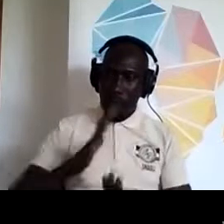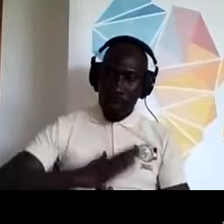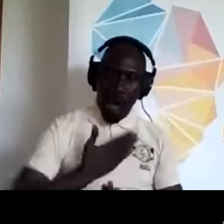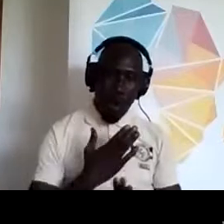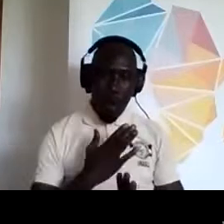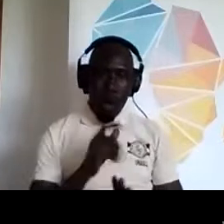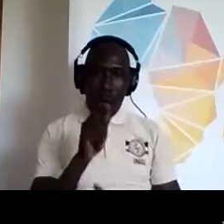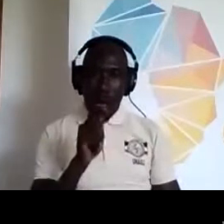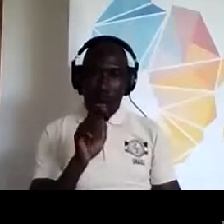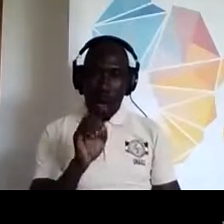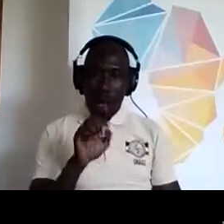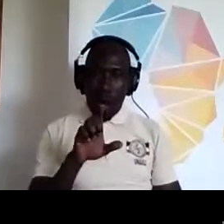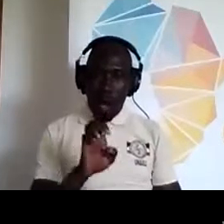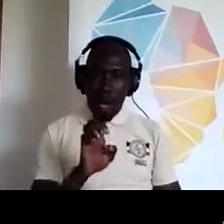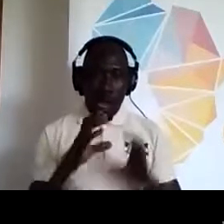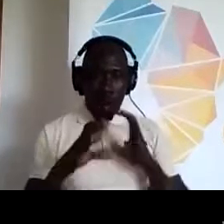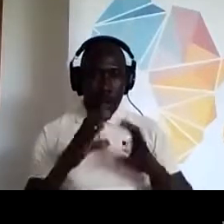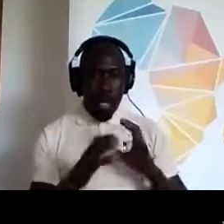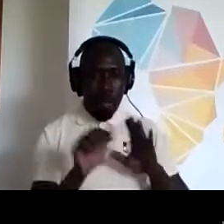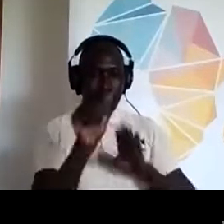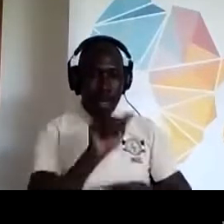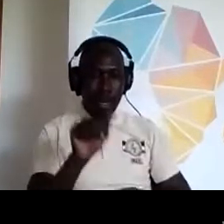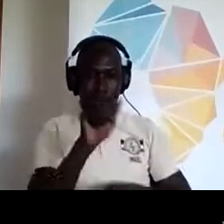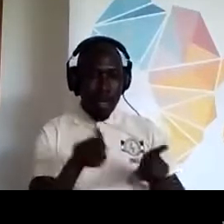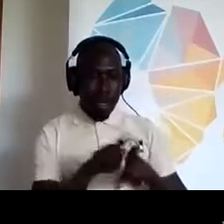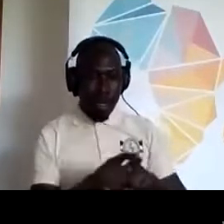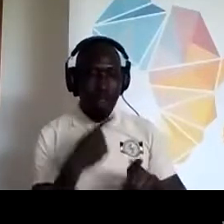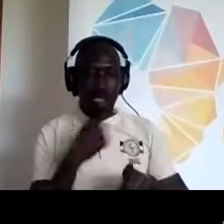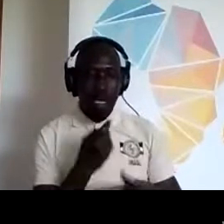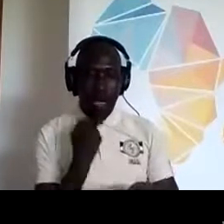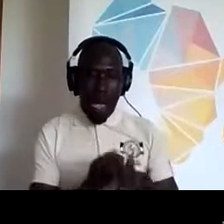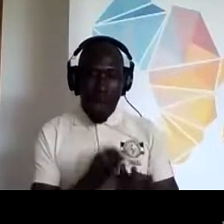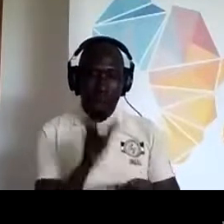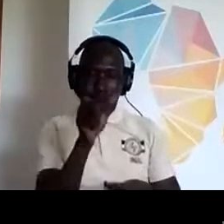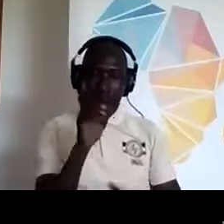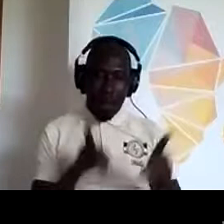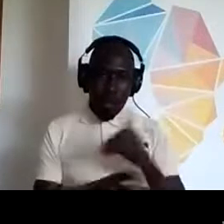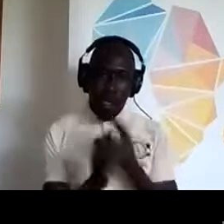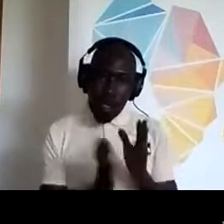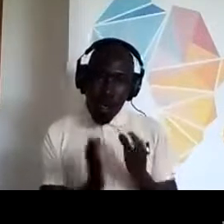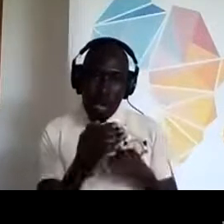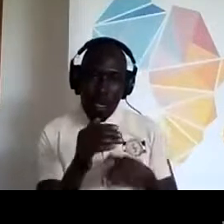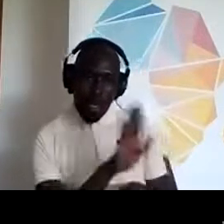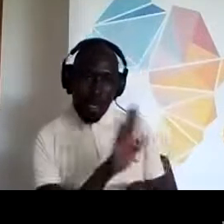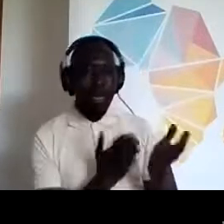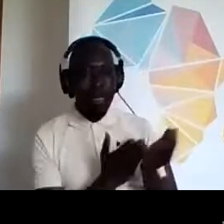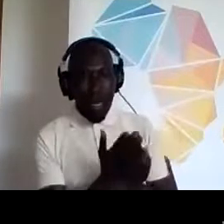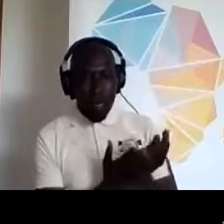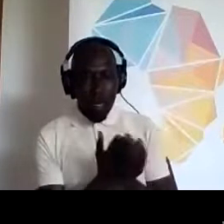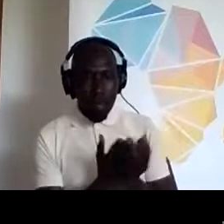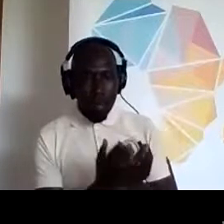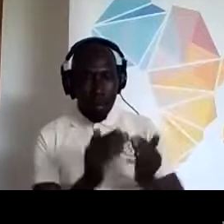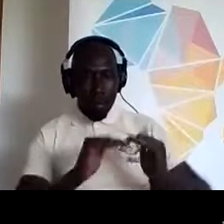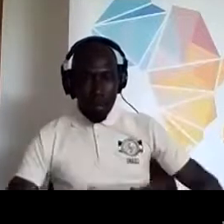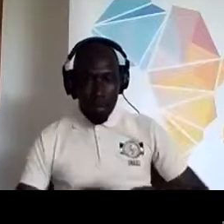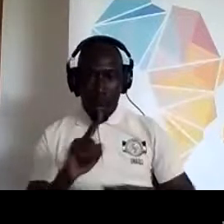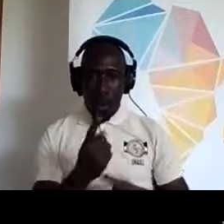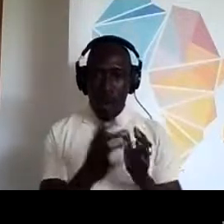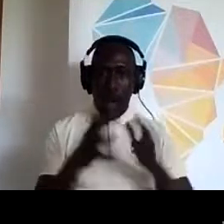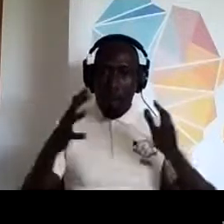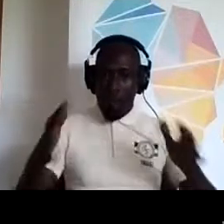telecommunication agencies. And we also realized that it's very difficult for persons with disabilities to access their services. One major